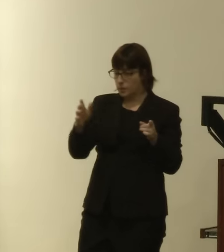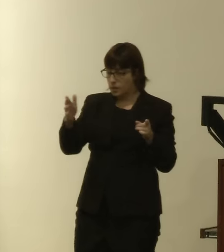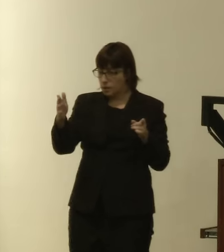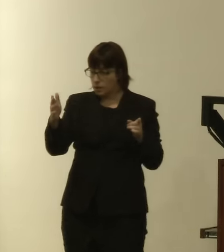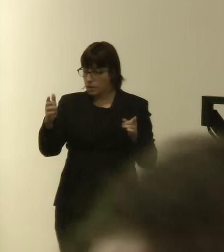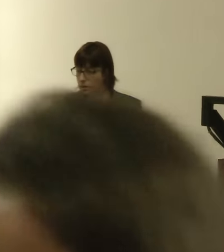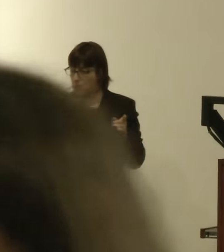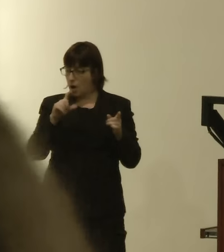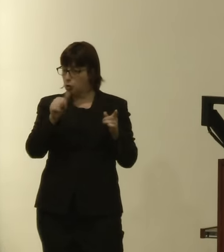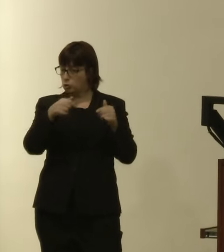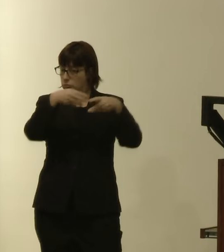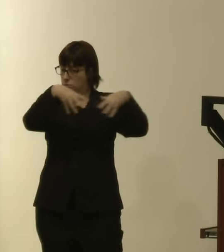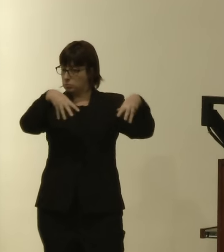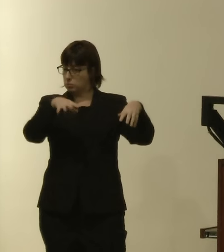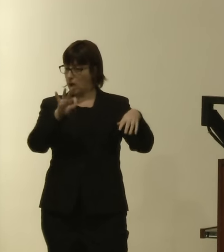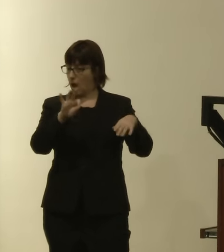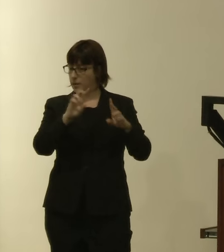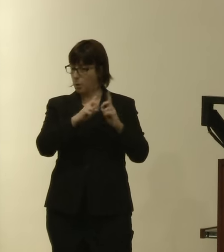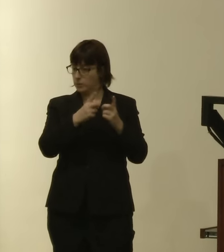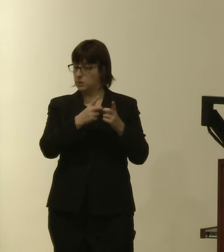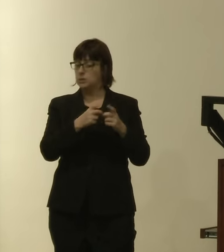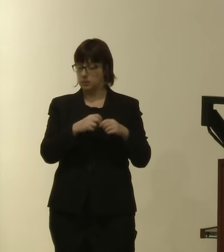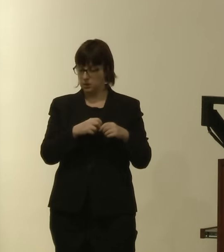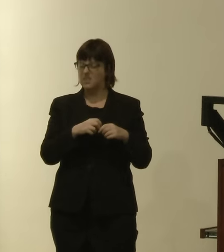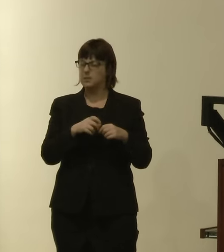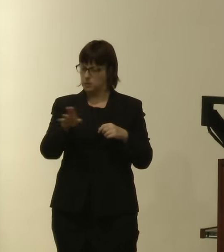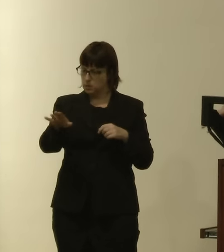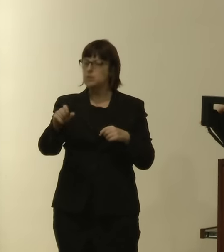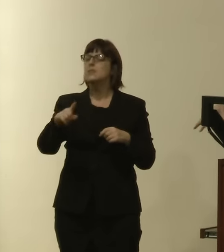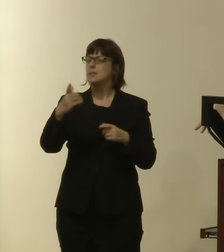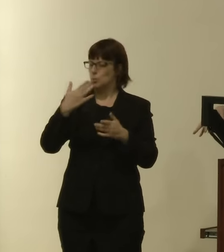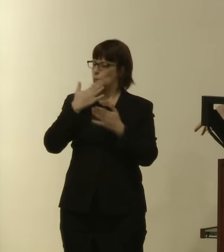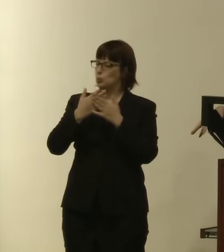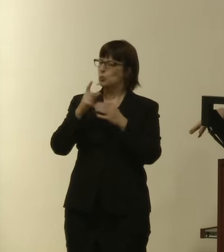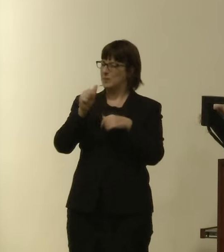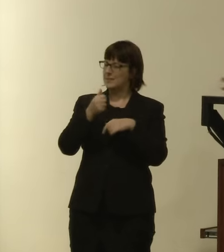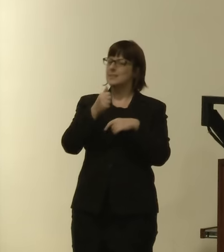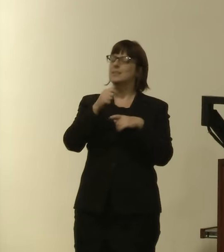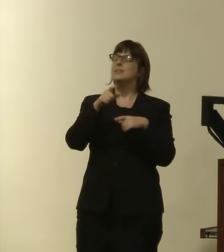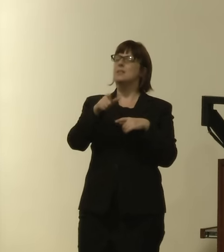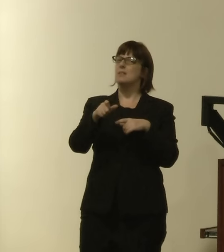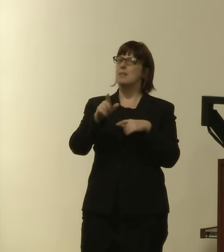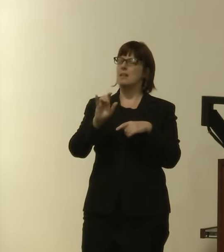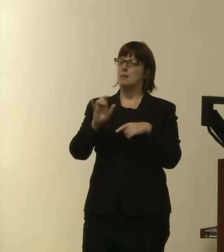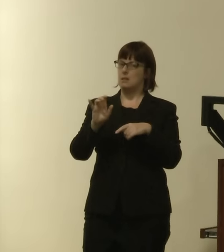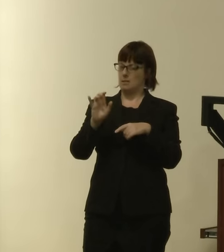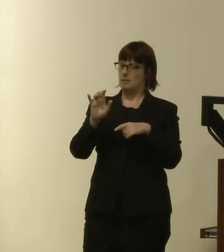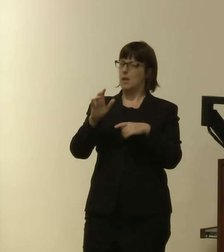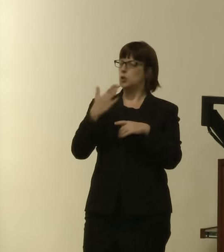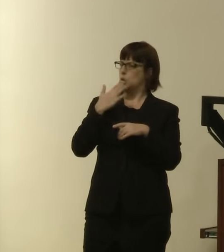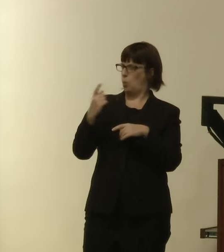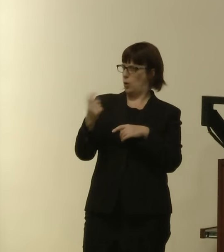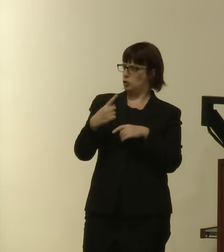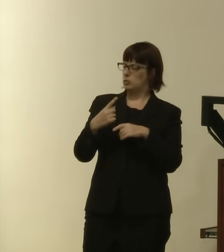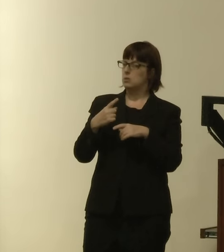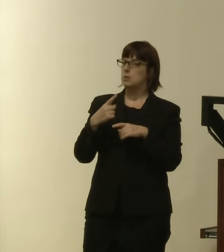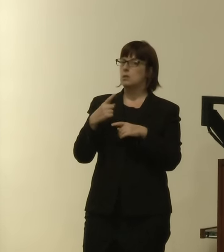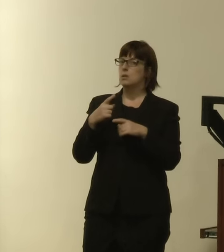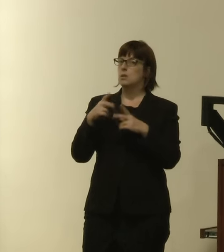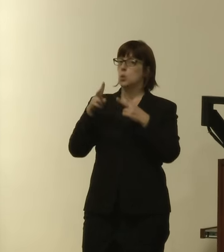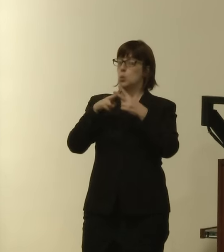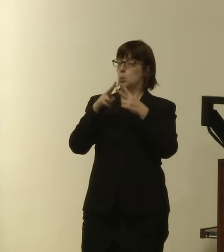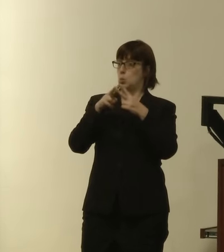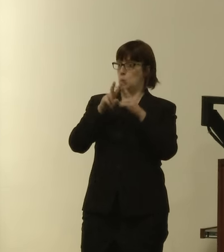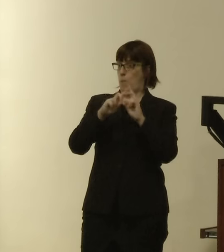Other nine? You know, that's a great question. The other nine departments, how have we done it just in Mirebalais, which is actually the two